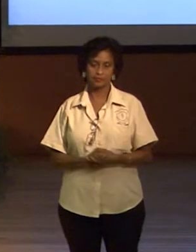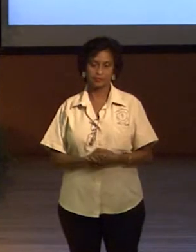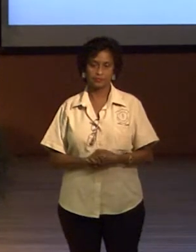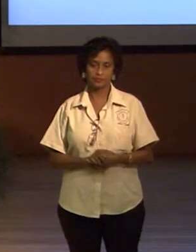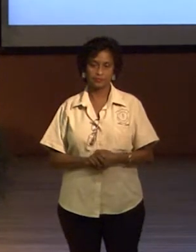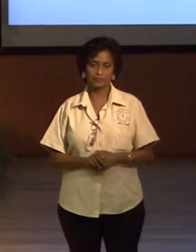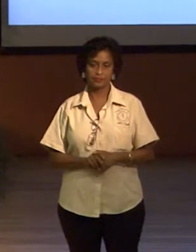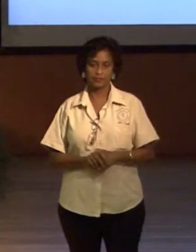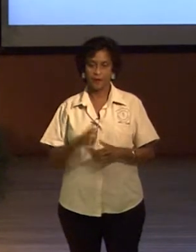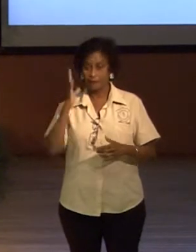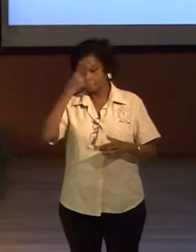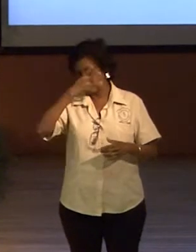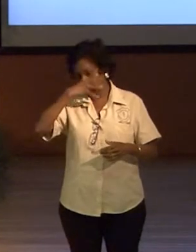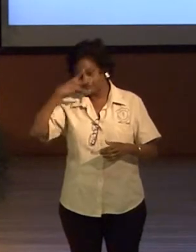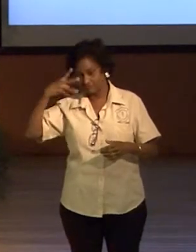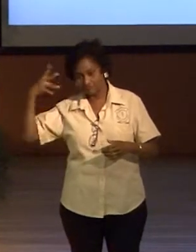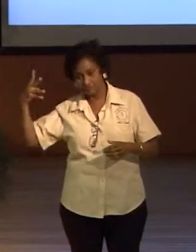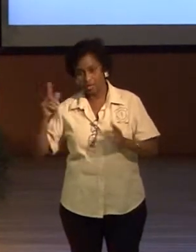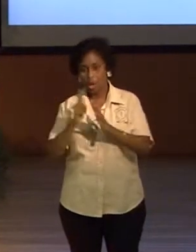Immigration Act,